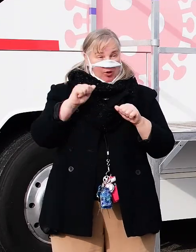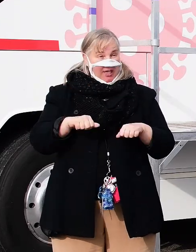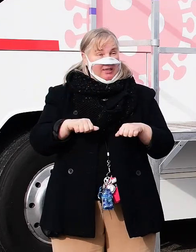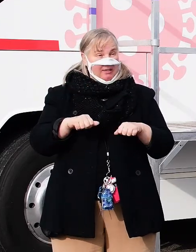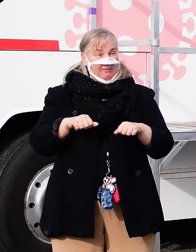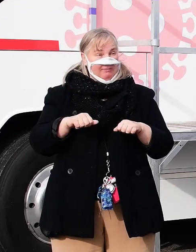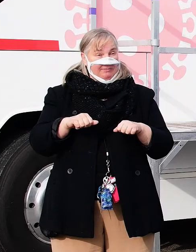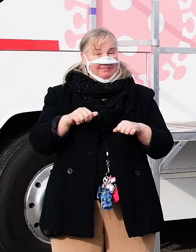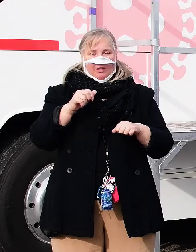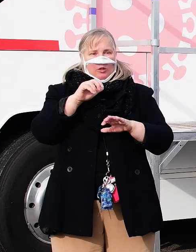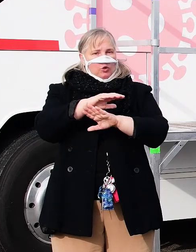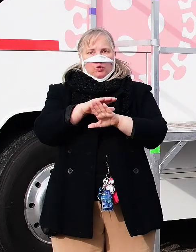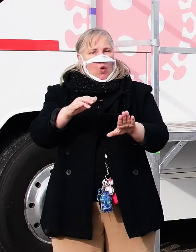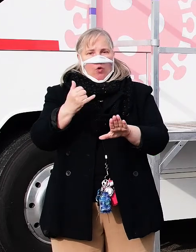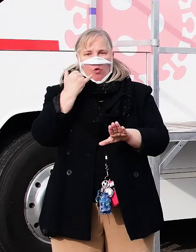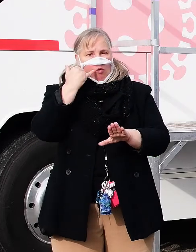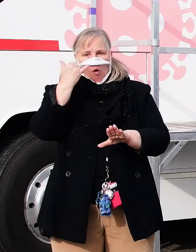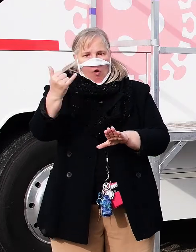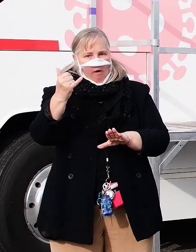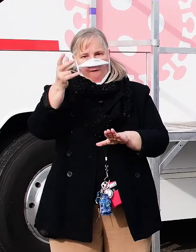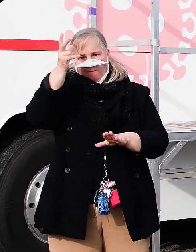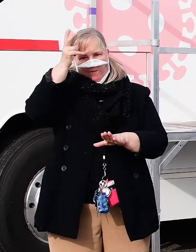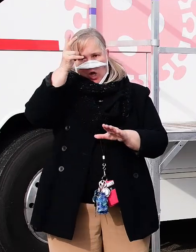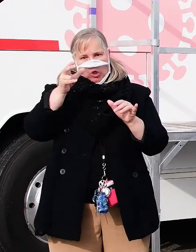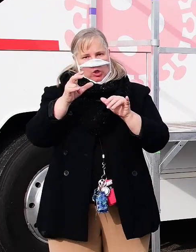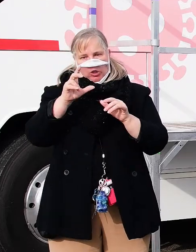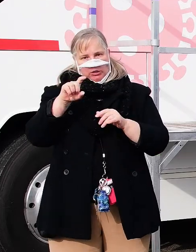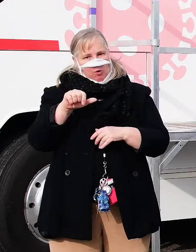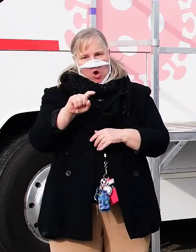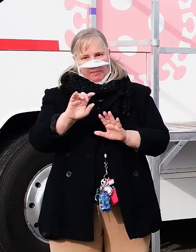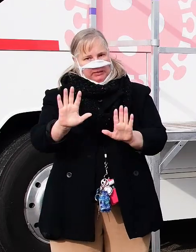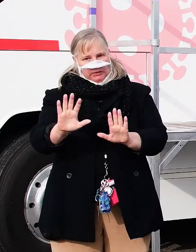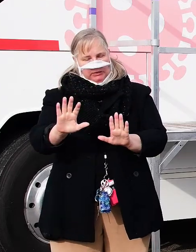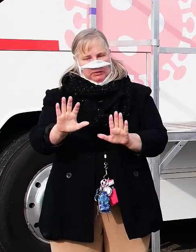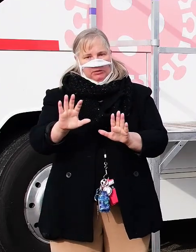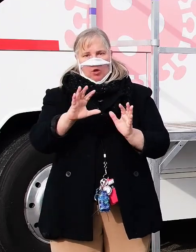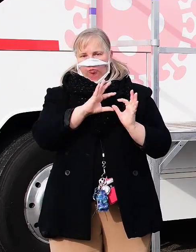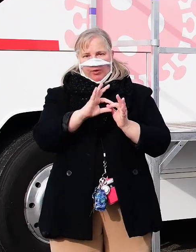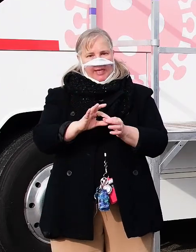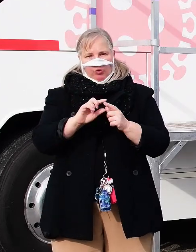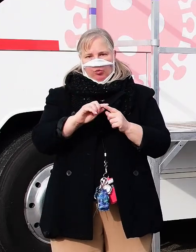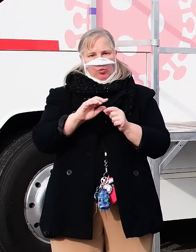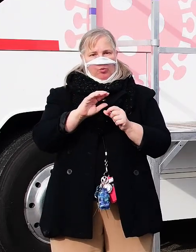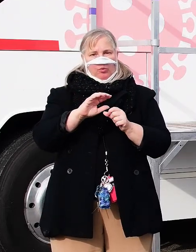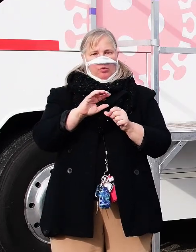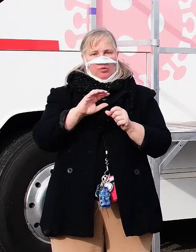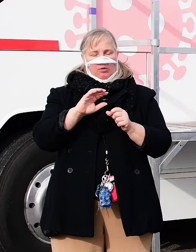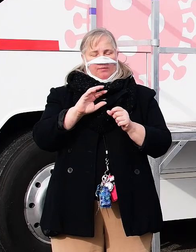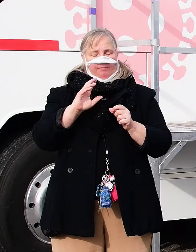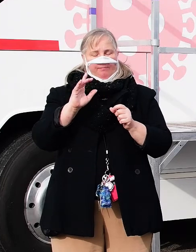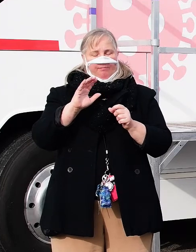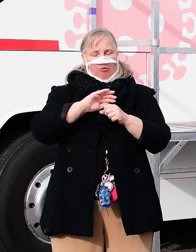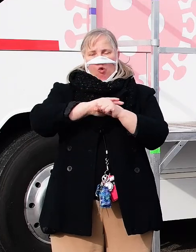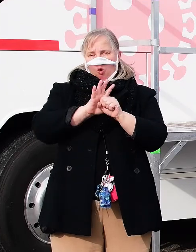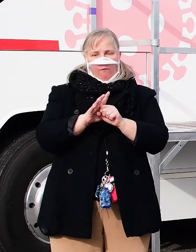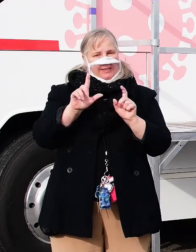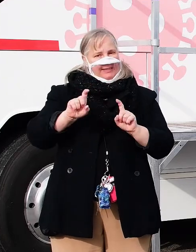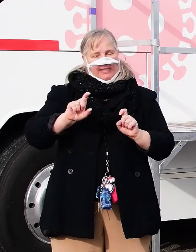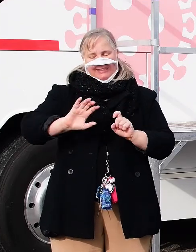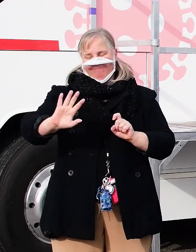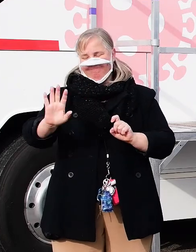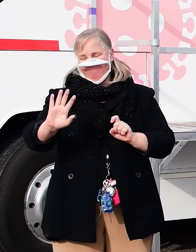and not call the fire department in reference to the COVID